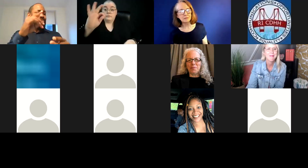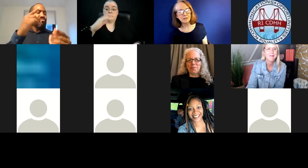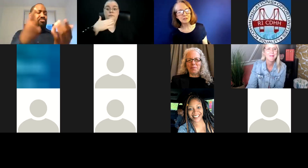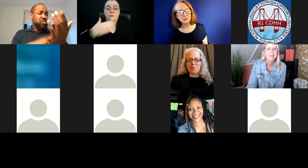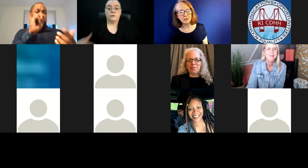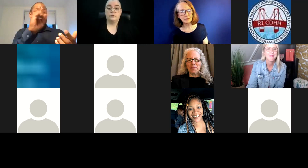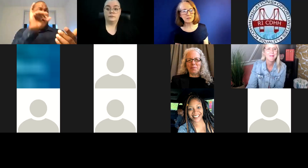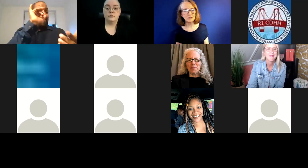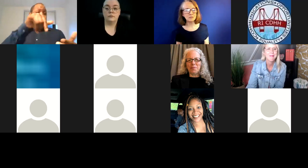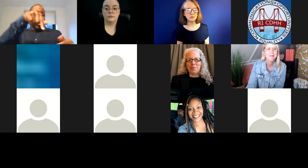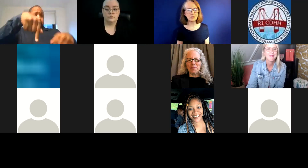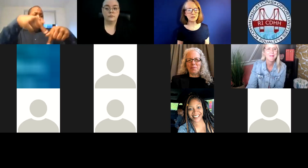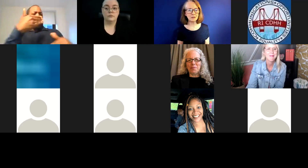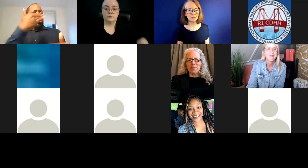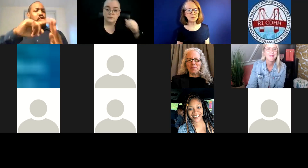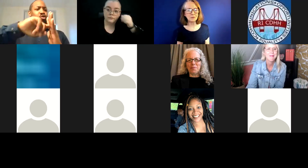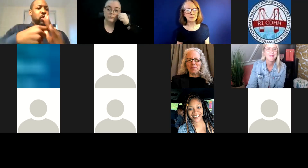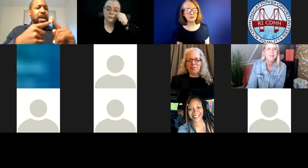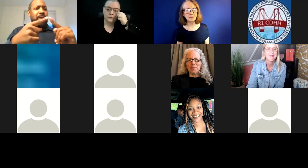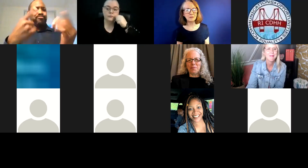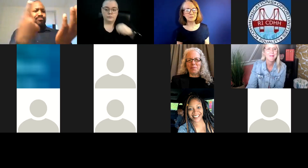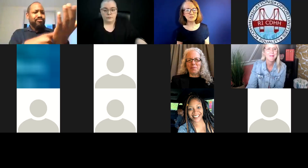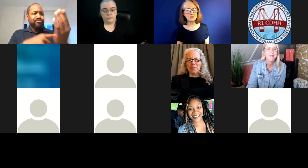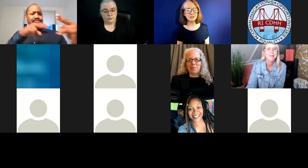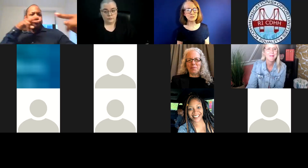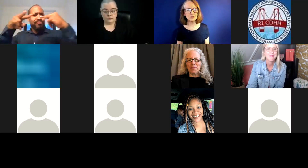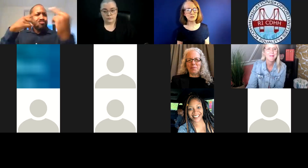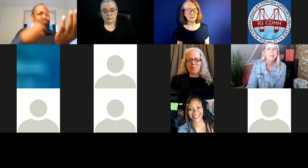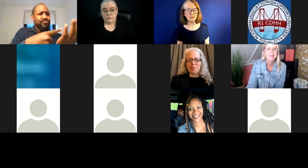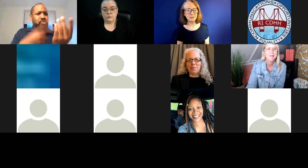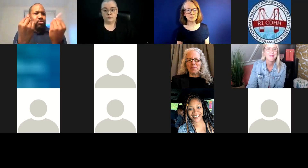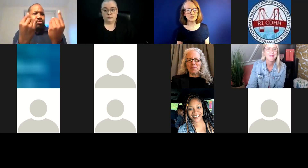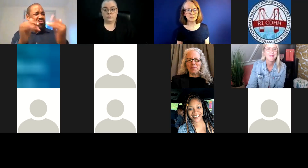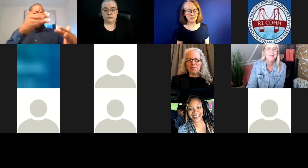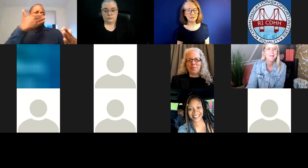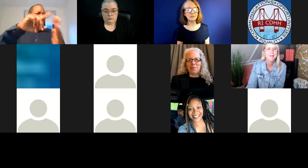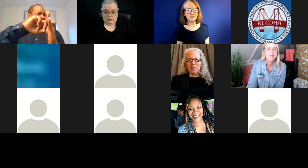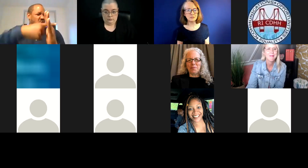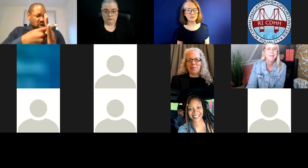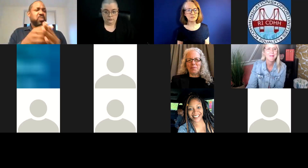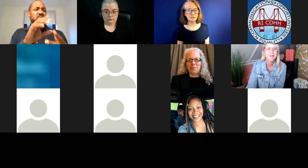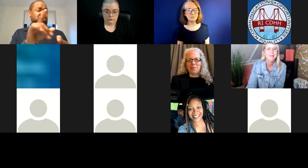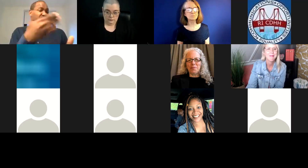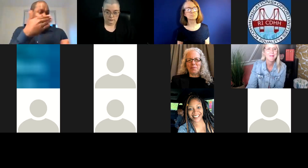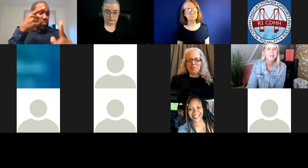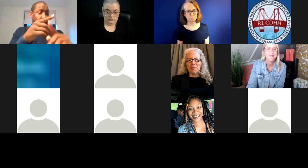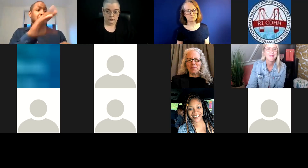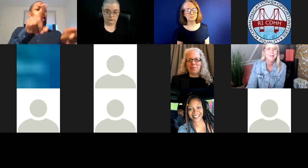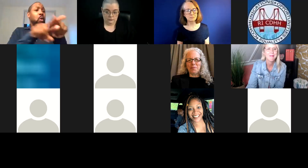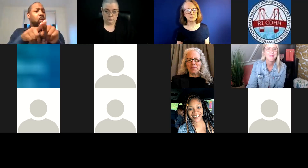you, Rain. Thank you for bringing that up. This is a good start, and I appreciate that for this discussion. You make